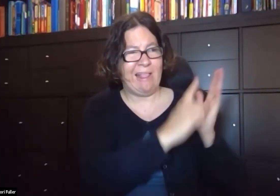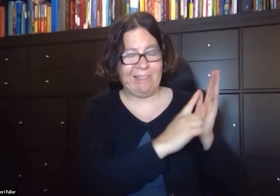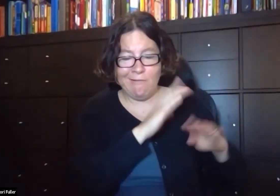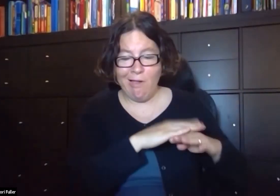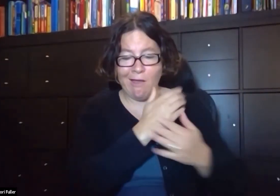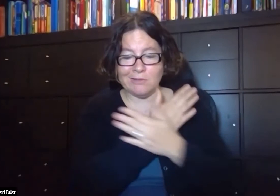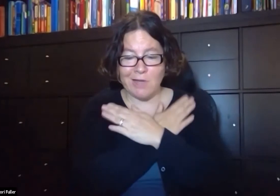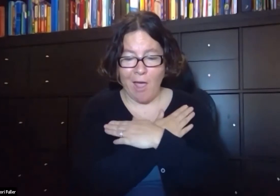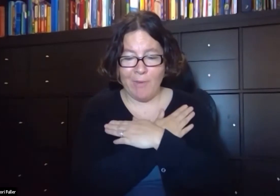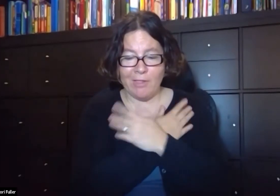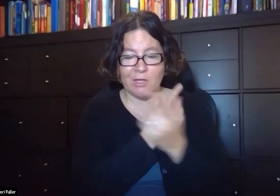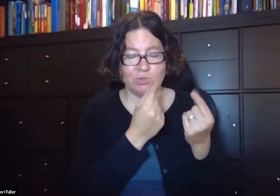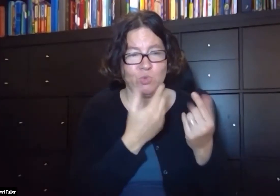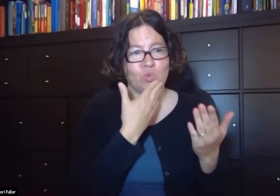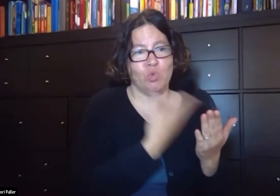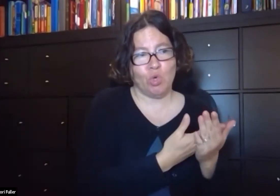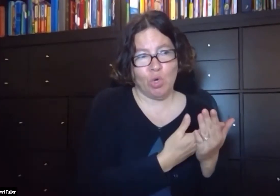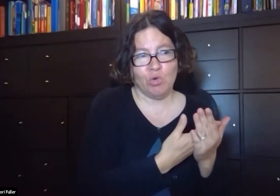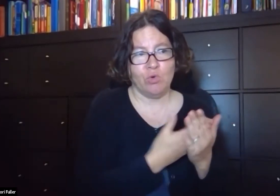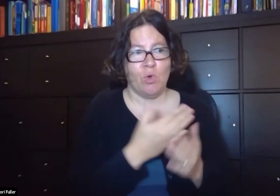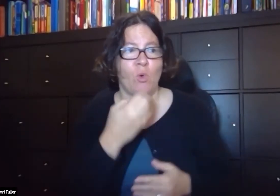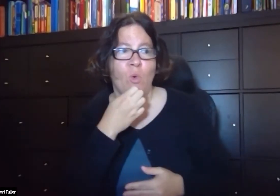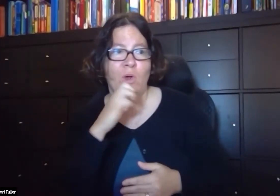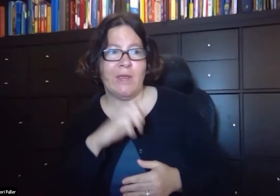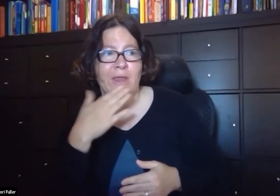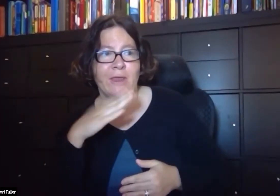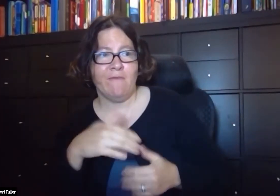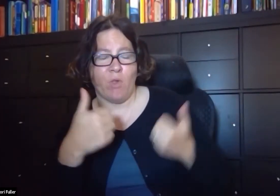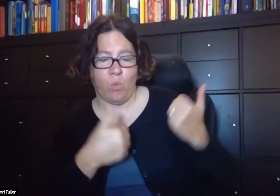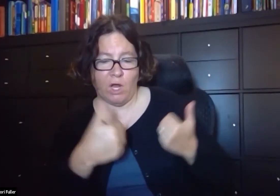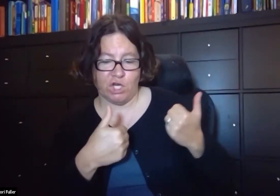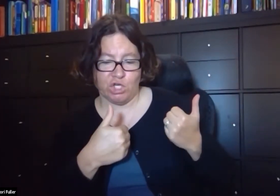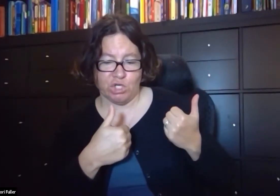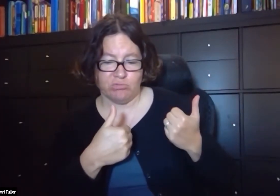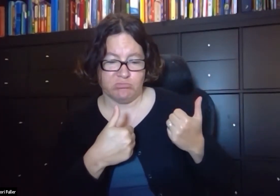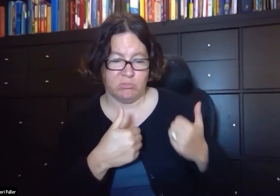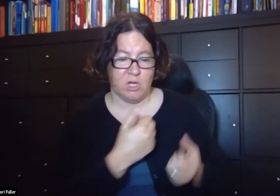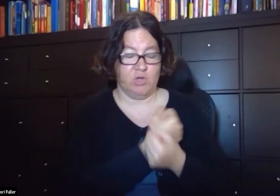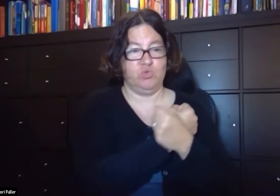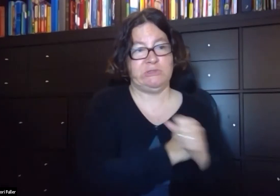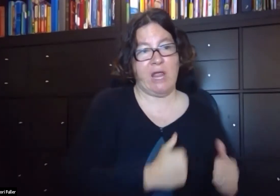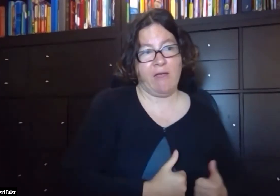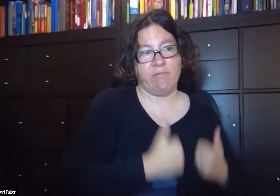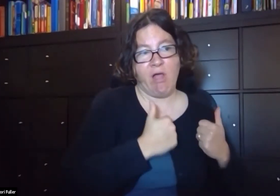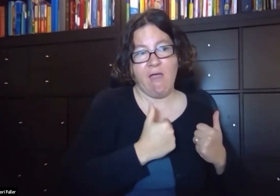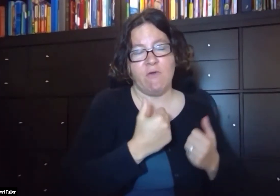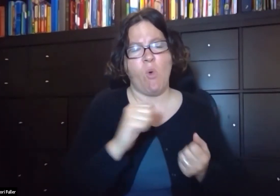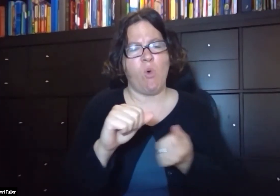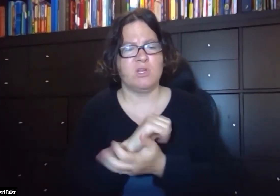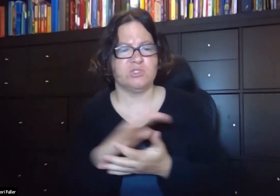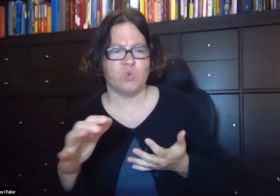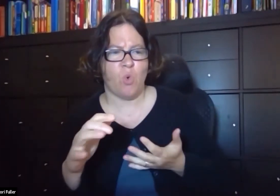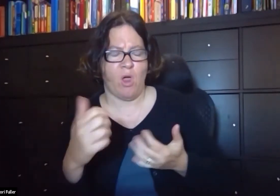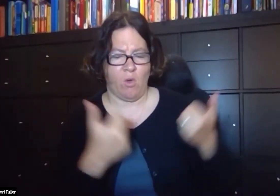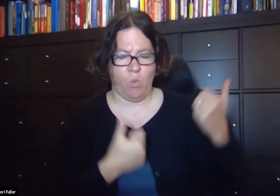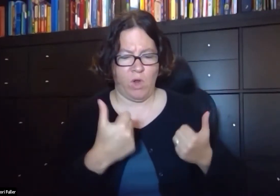"Here's a question for you. Is it legal on the Sabbath to do good or to do evil? To save